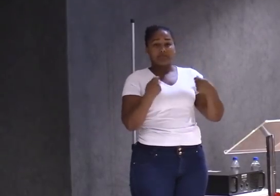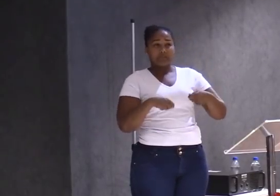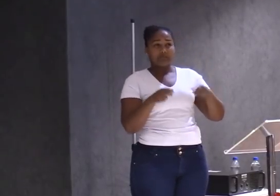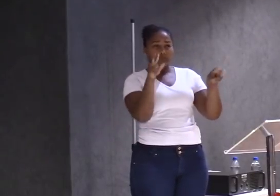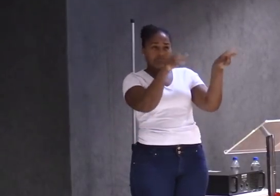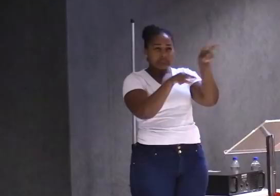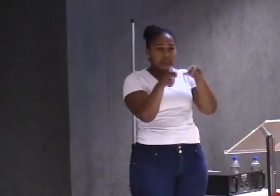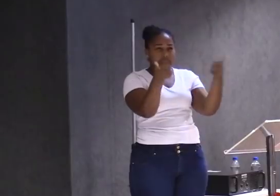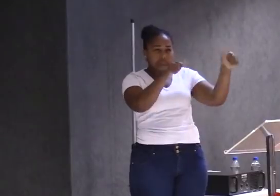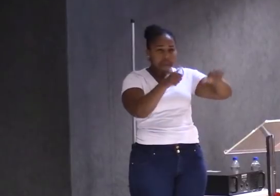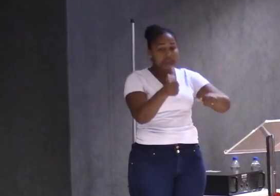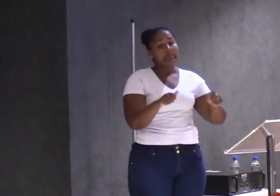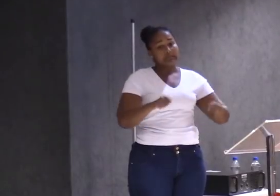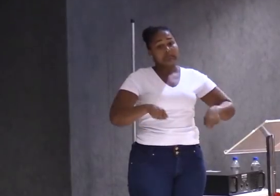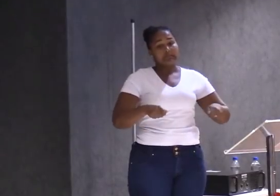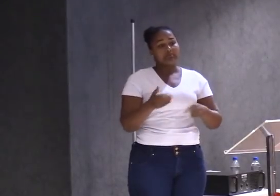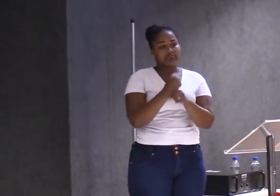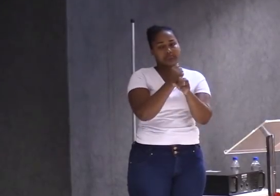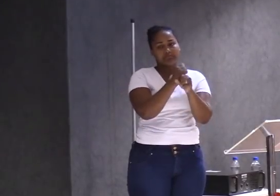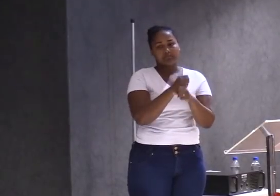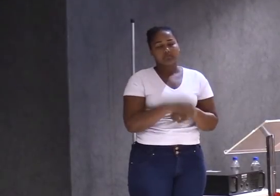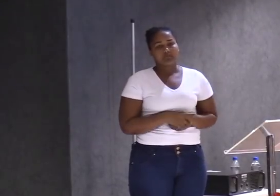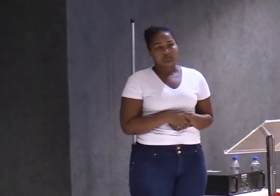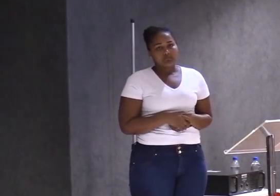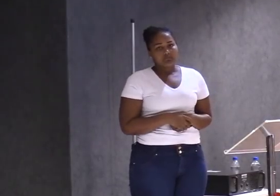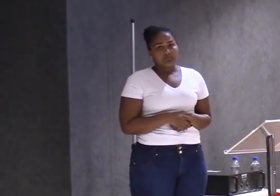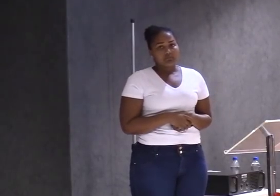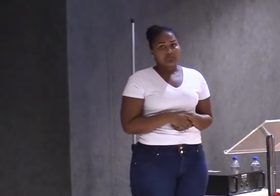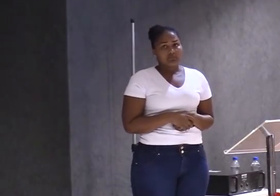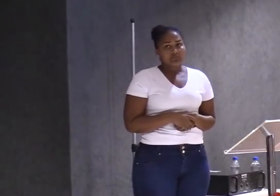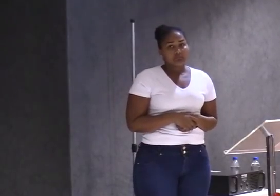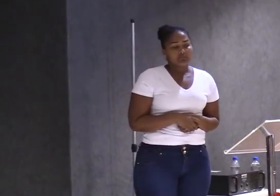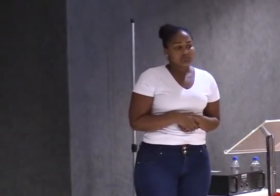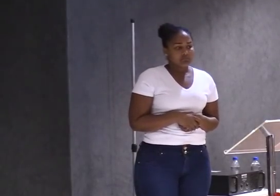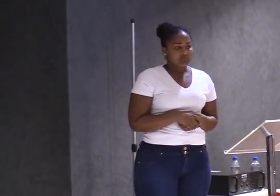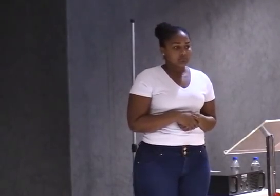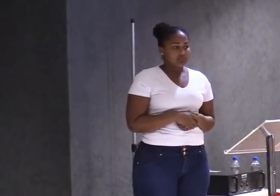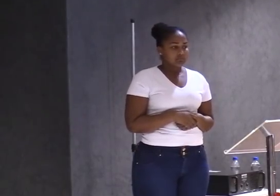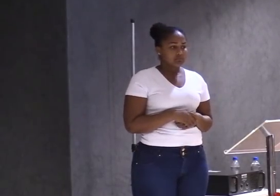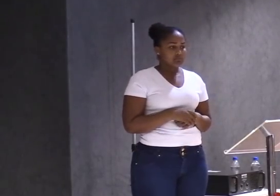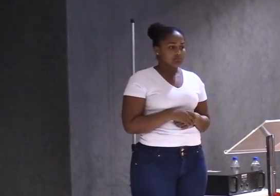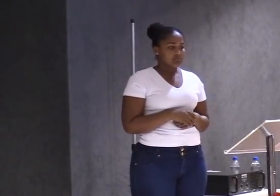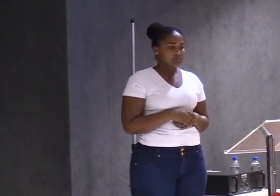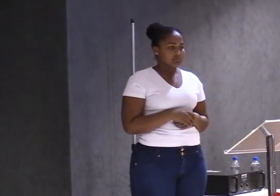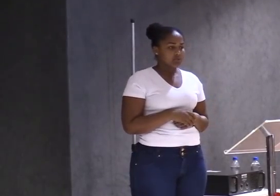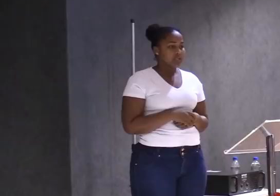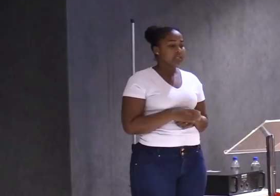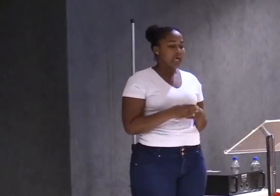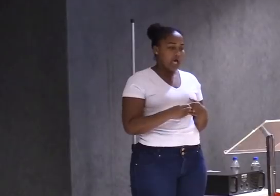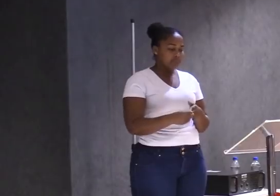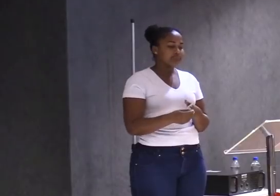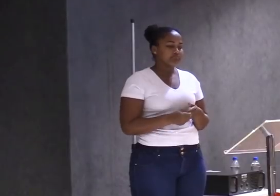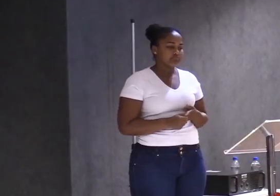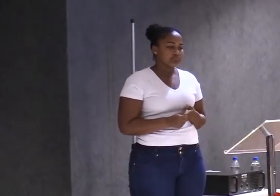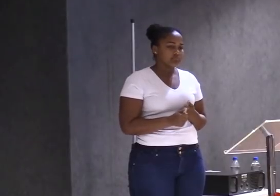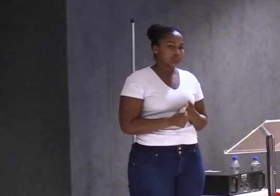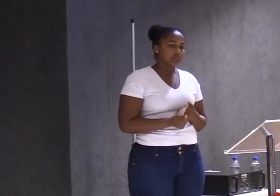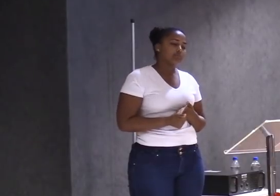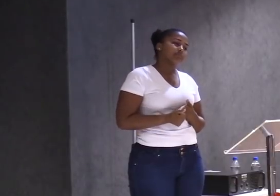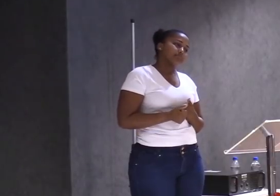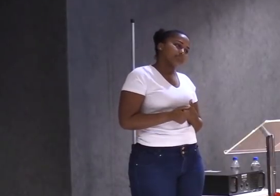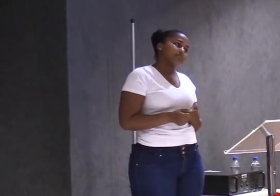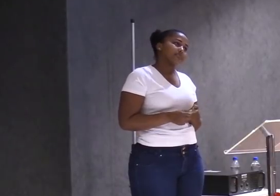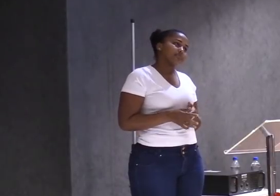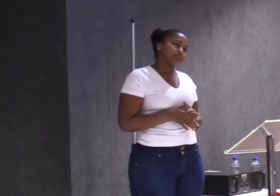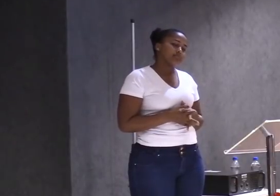notas. But at this stage, could I please ask Vicente, Rosanzela